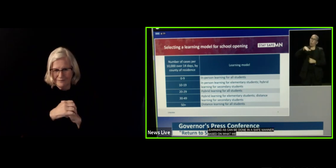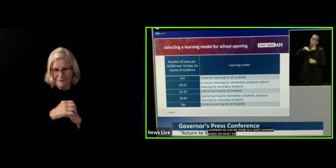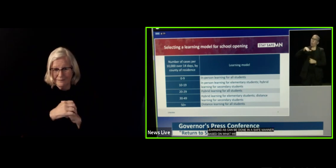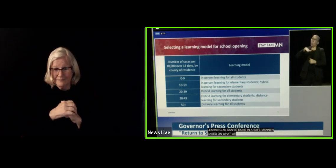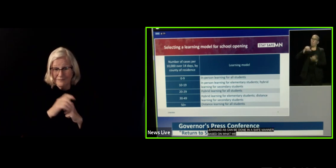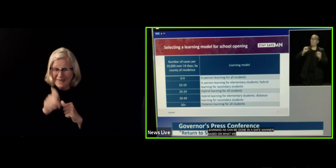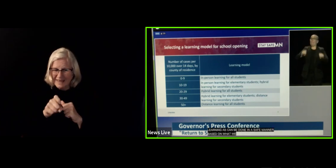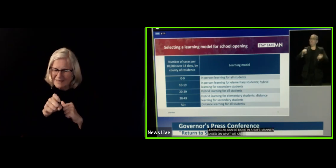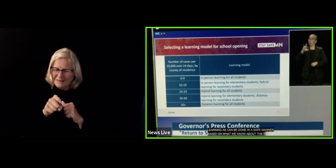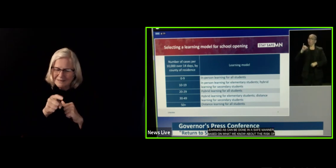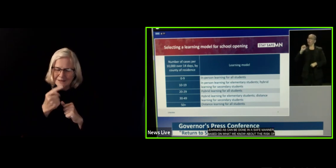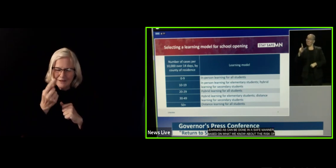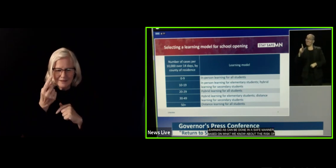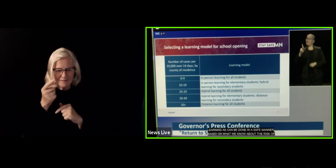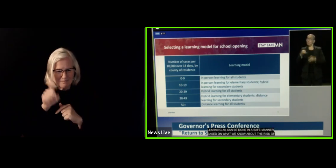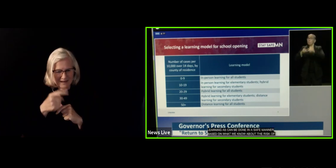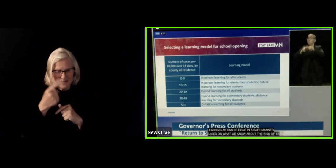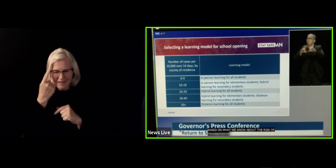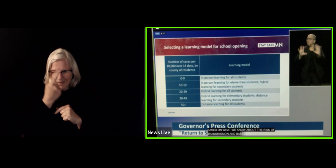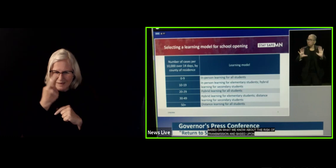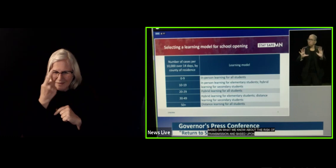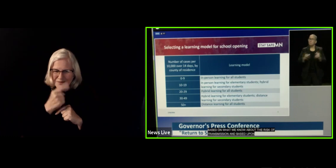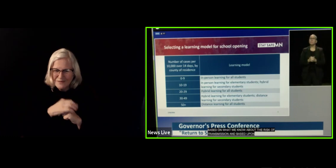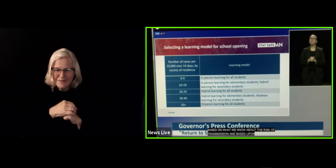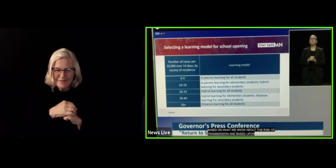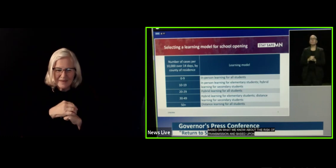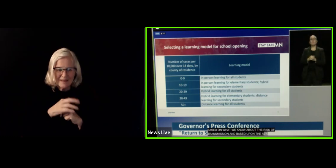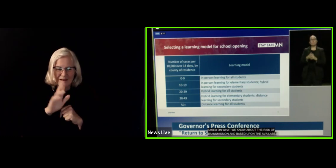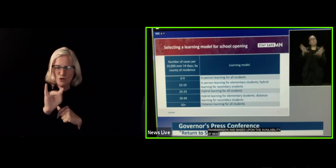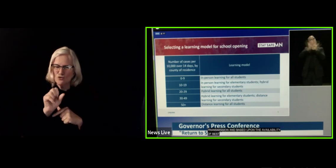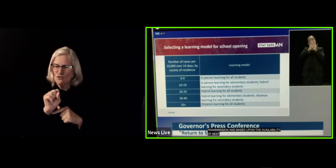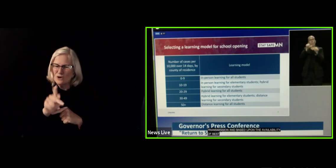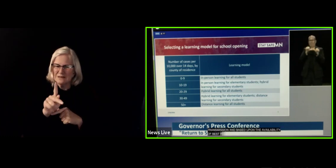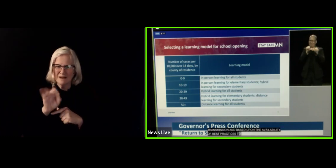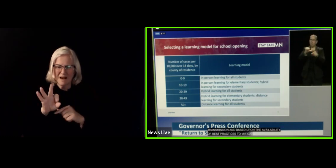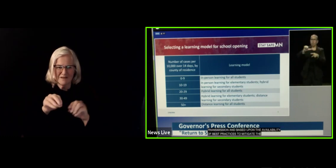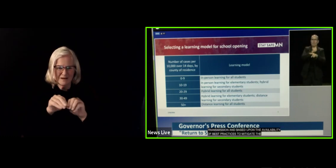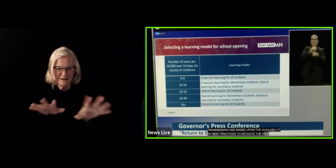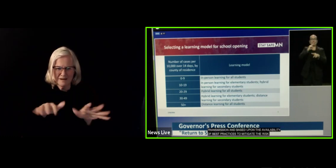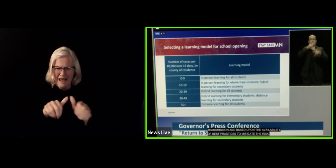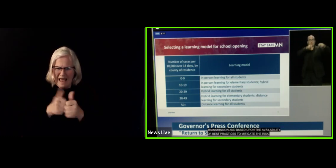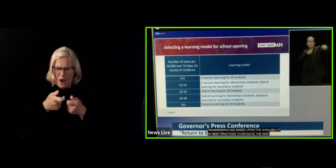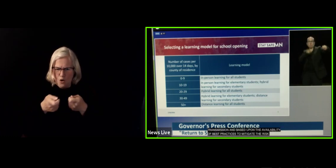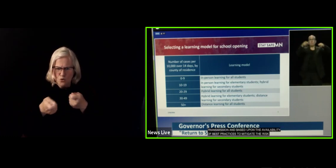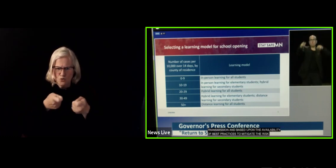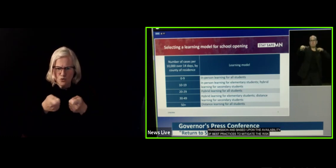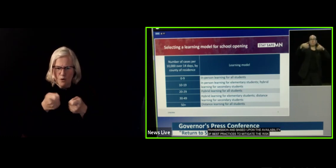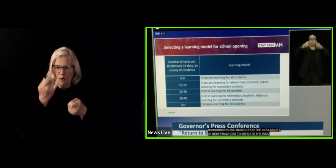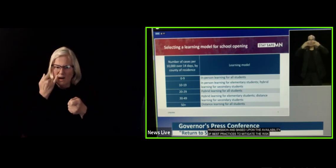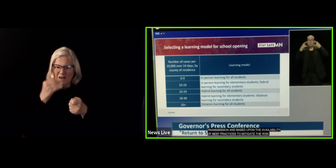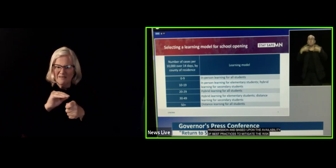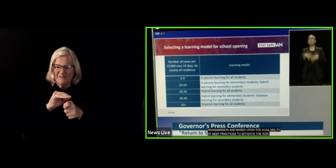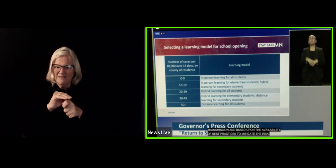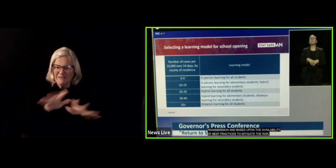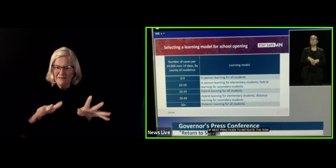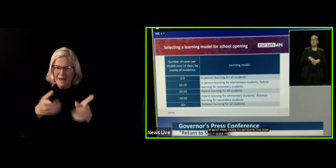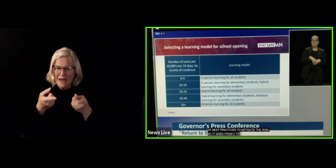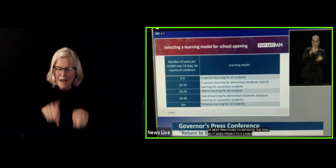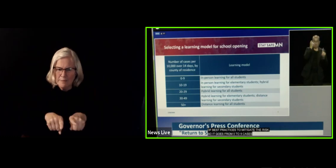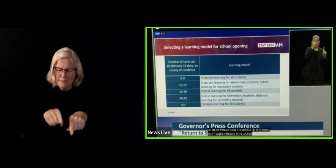the availability of best practices to mitigate the risk. So it goes from 0 to 9 cases per 10,000 over 14